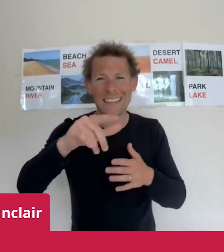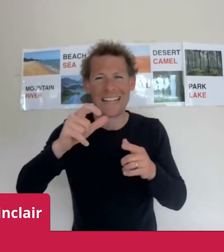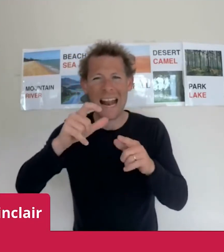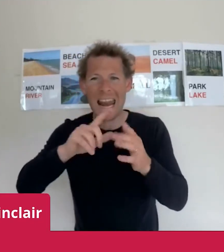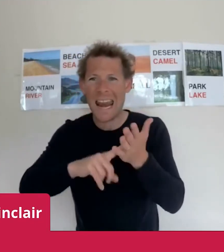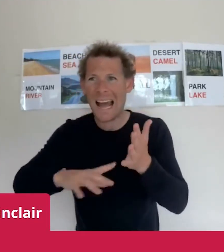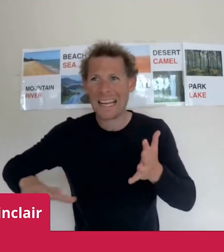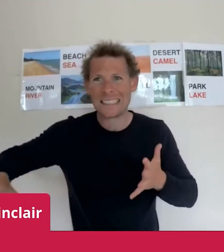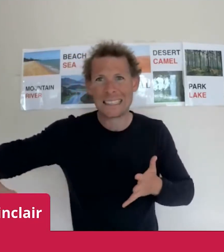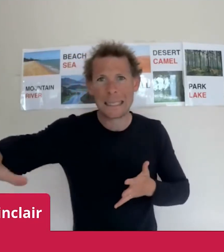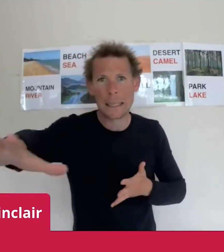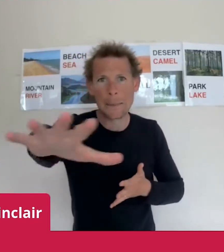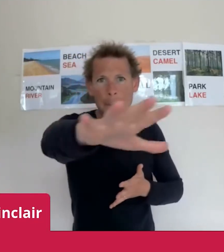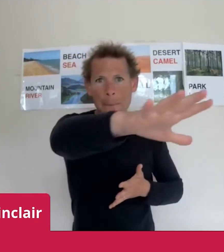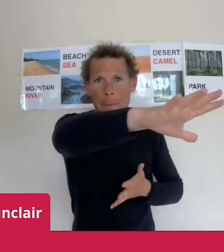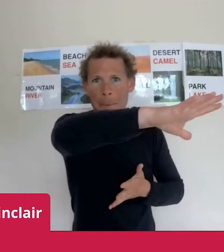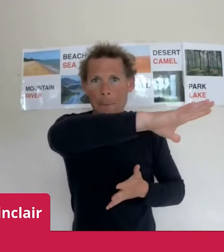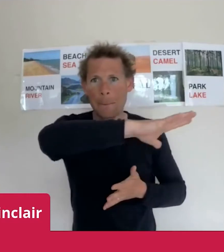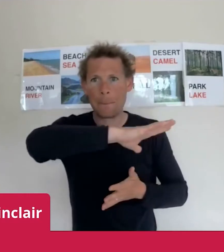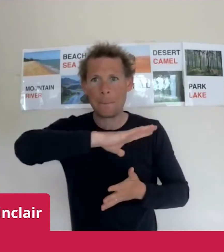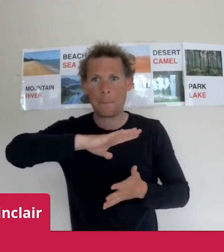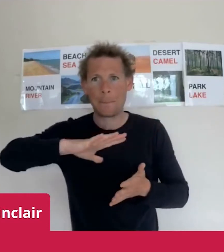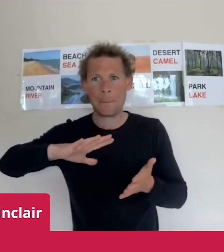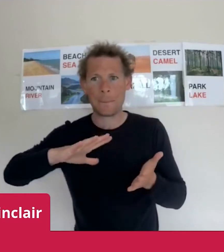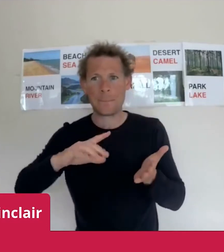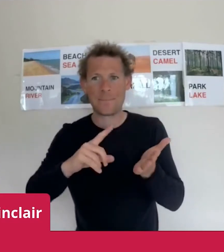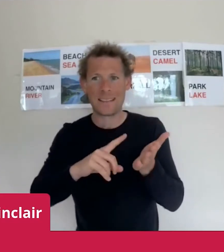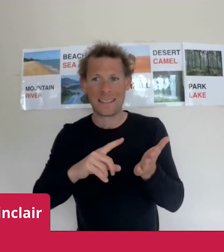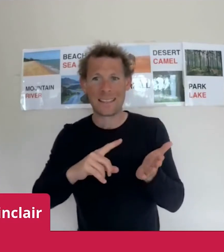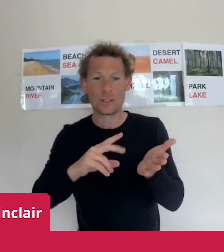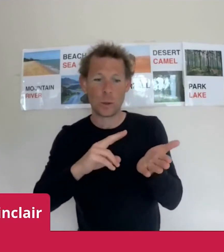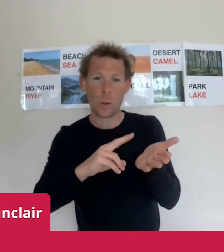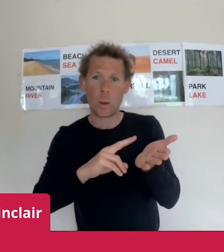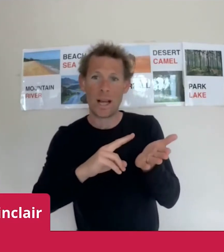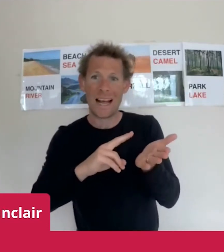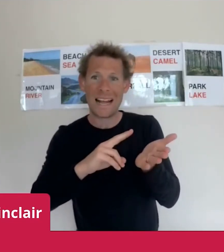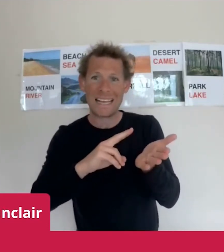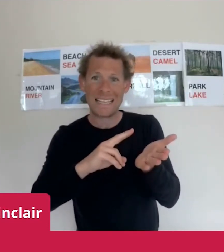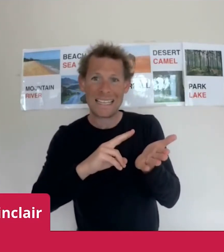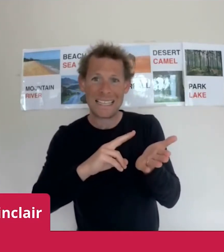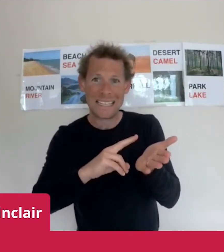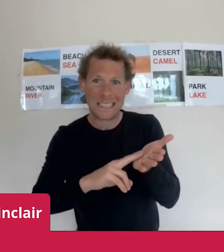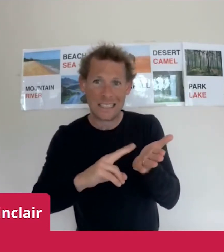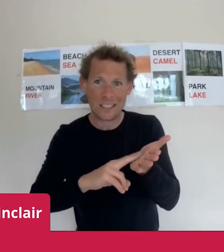And then after that, you do the sign for landscape. So that's this big sweeping movement. So it's